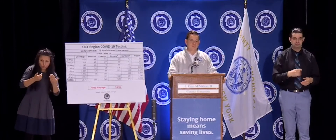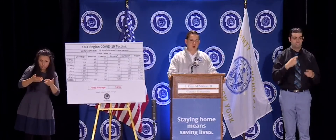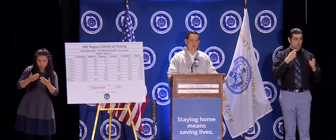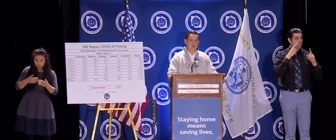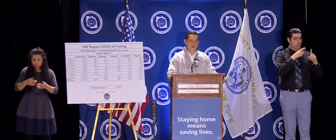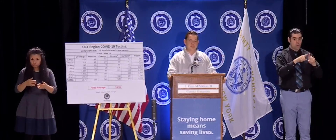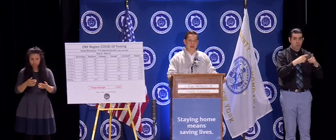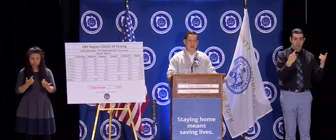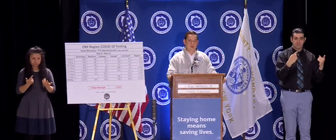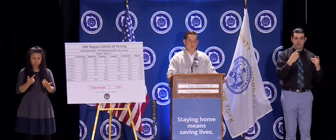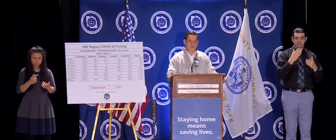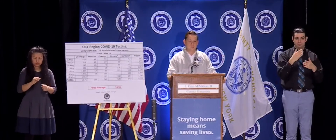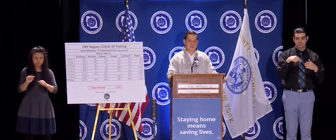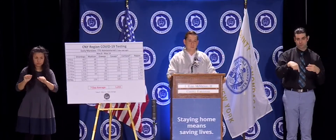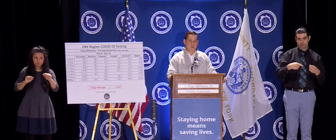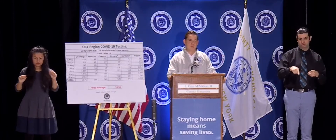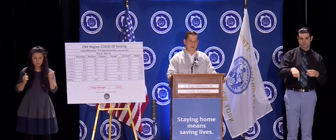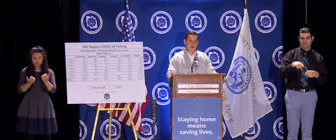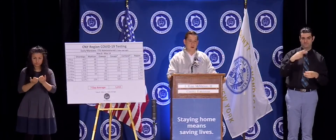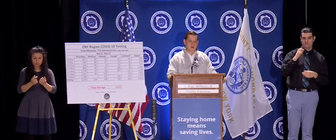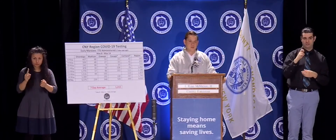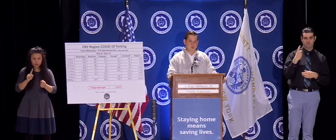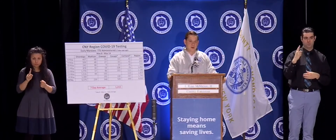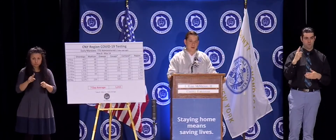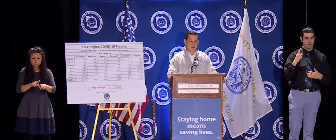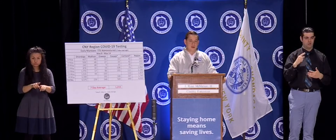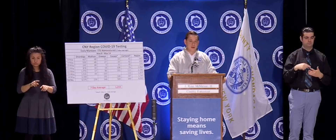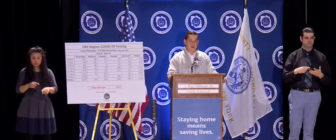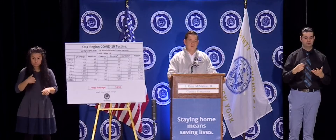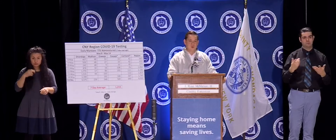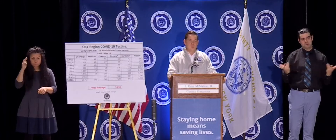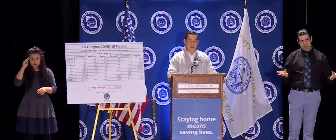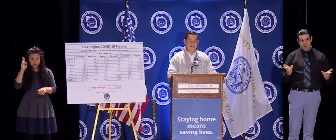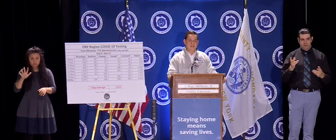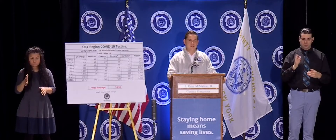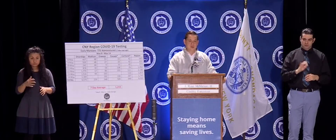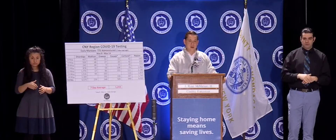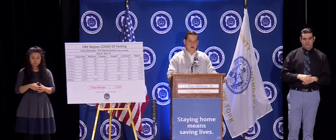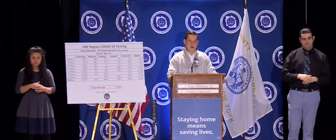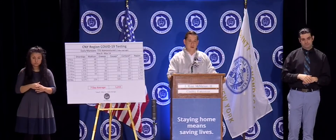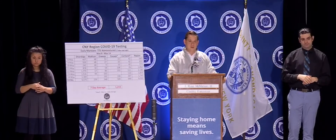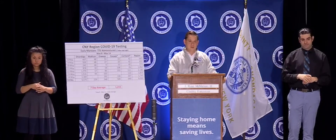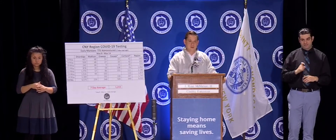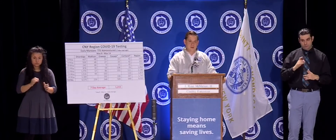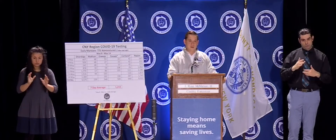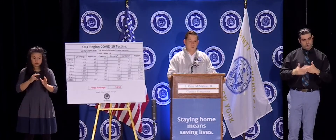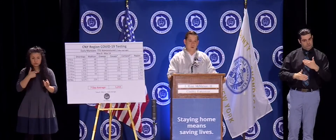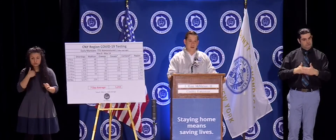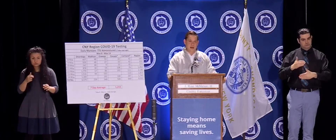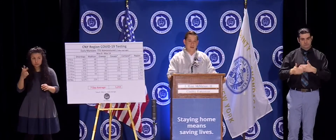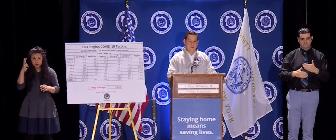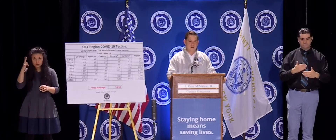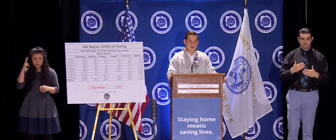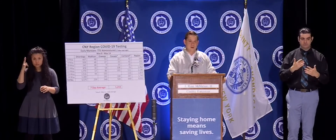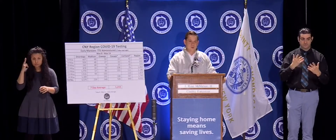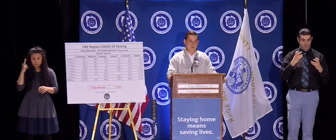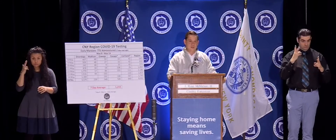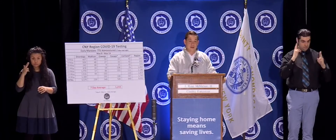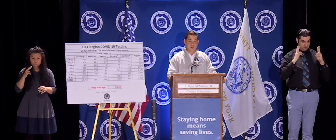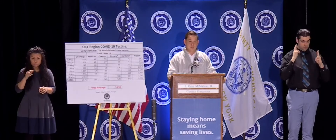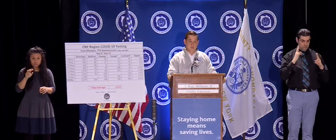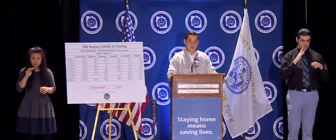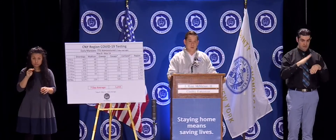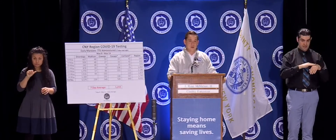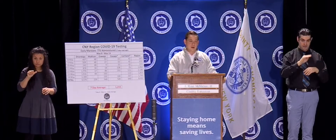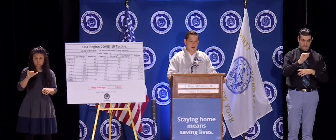were marketing this angle to the public at large, but if you want to get your hair cut on the 29th, which